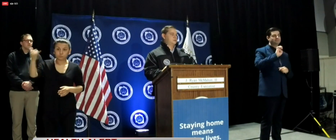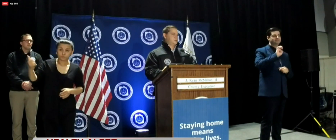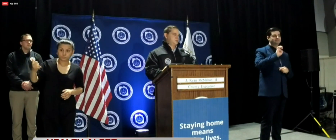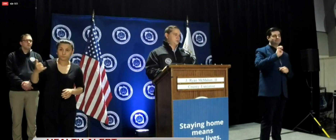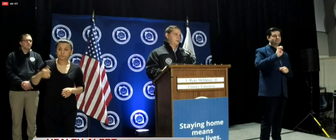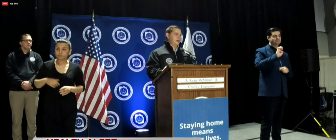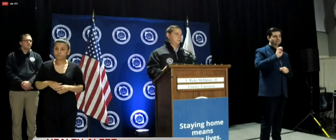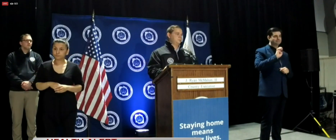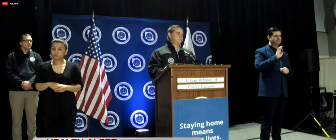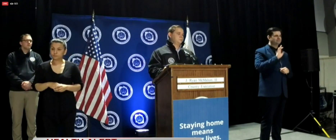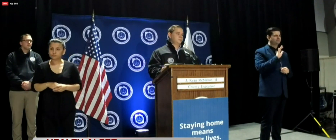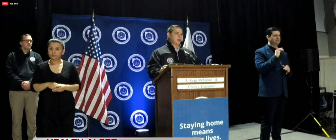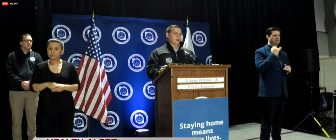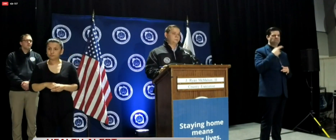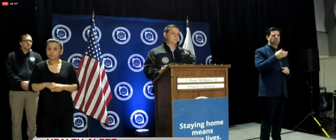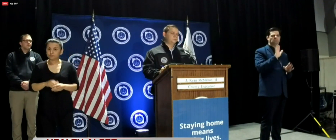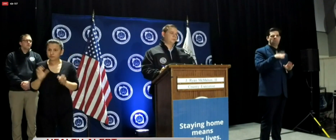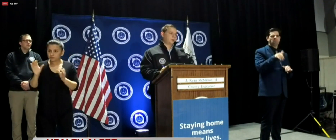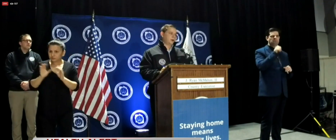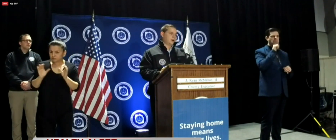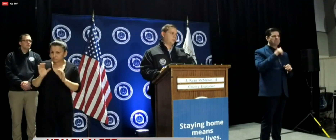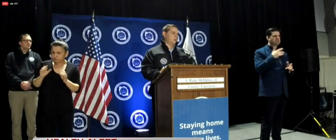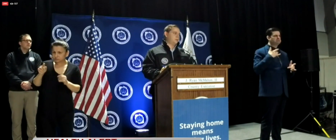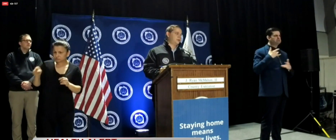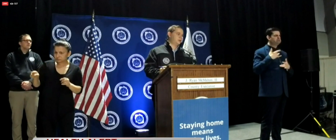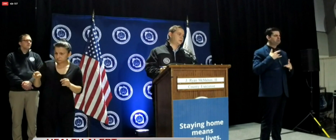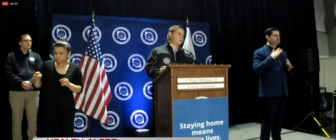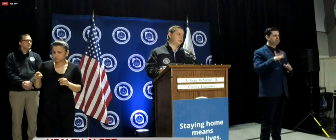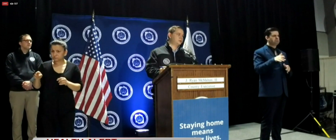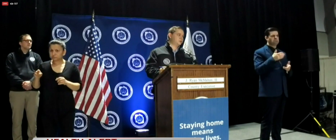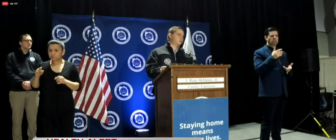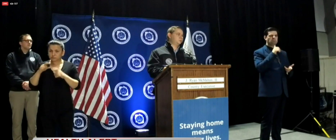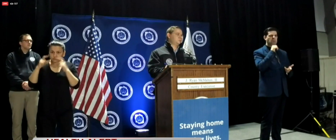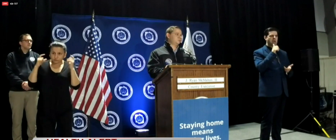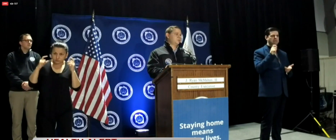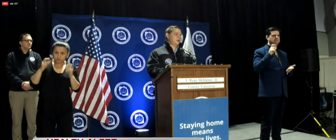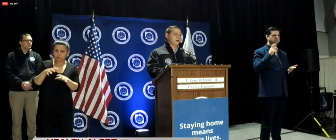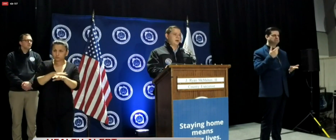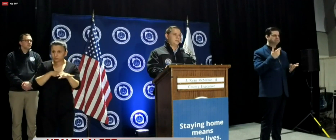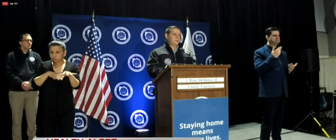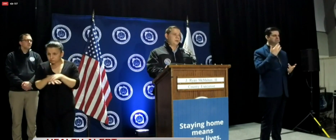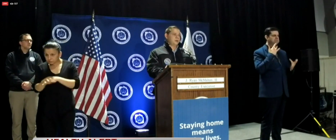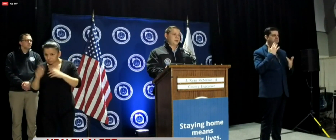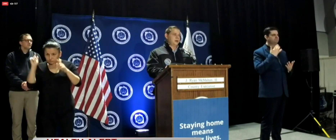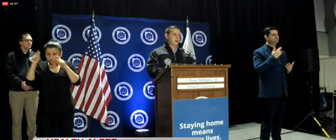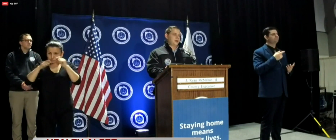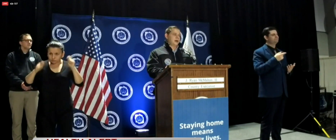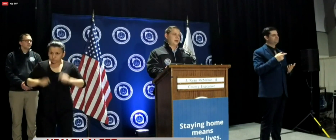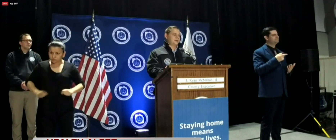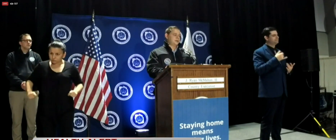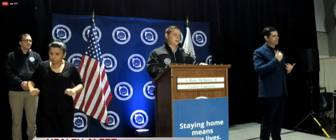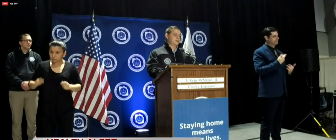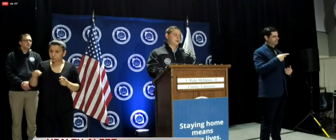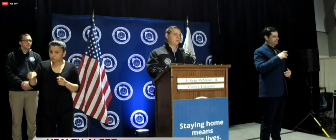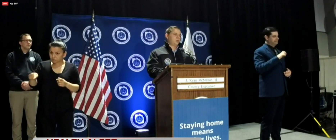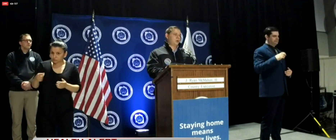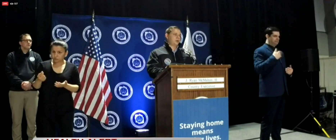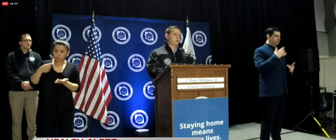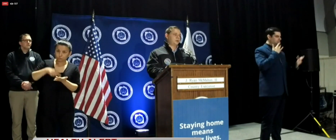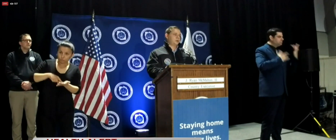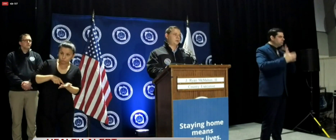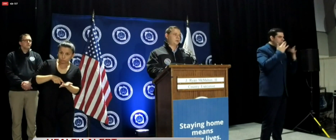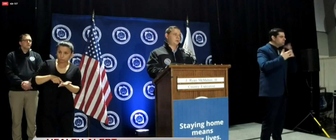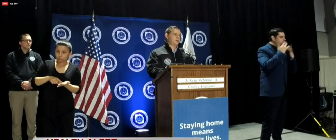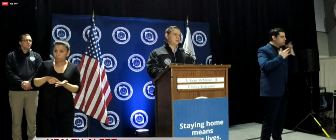elective surgeries again. But right now, PPE is still an issue. And I think at some